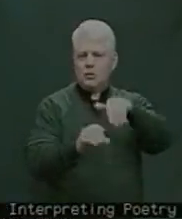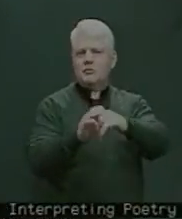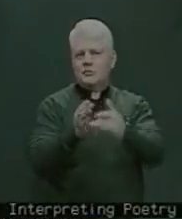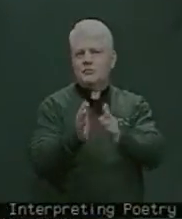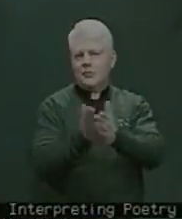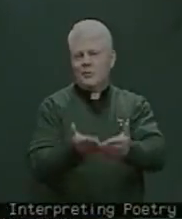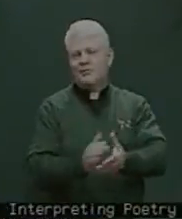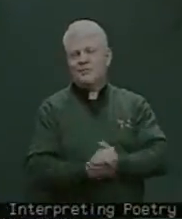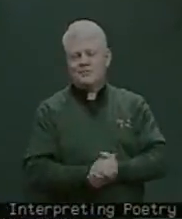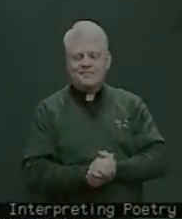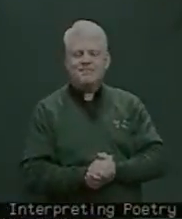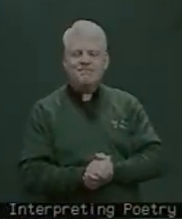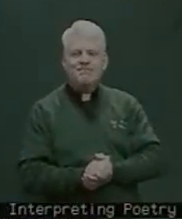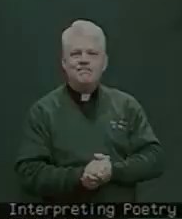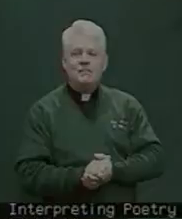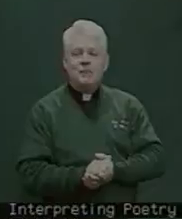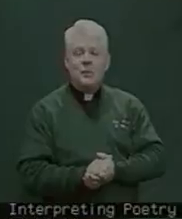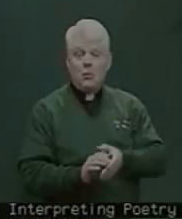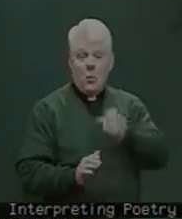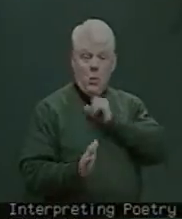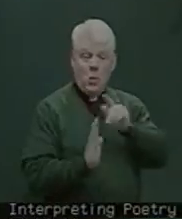3. Interpreting Poetry in the Bible